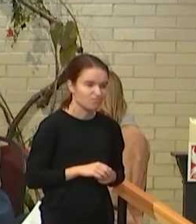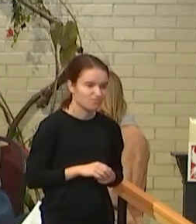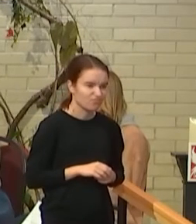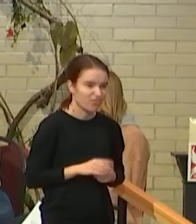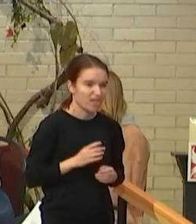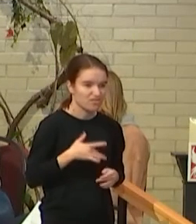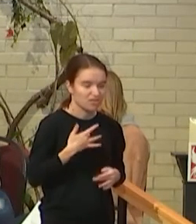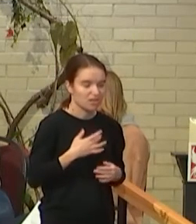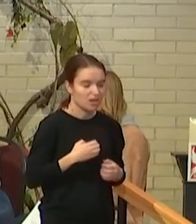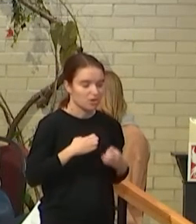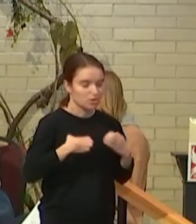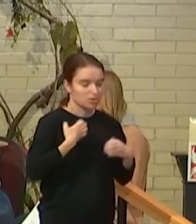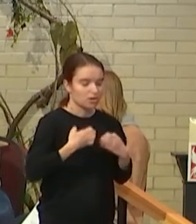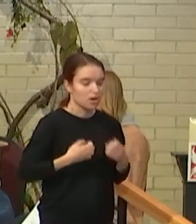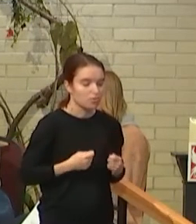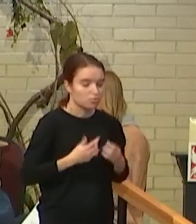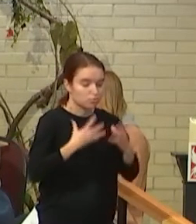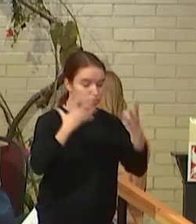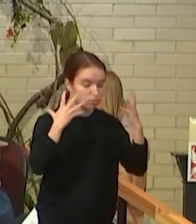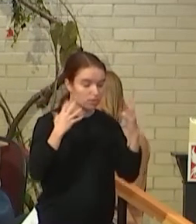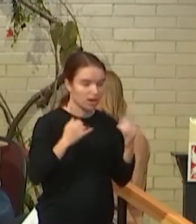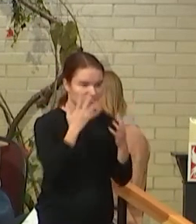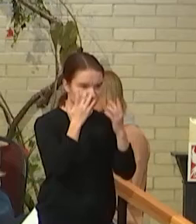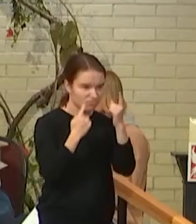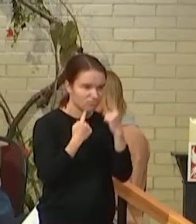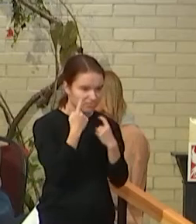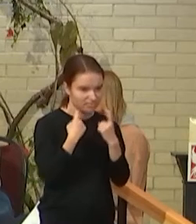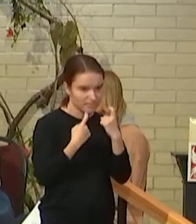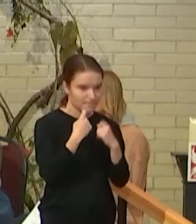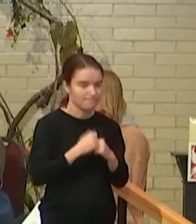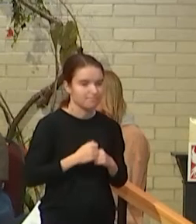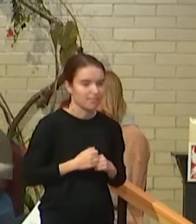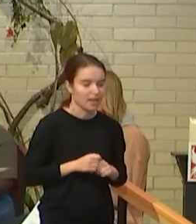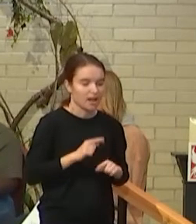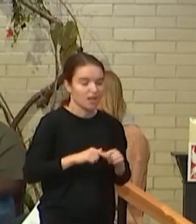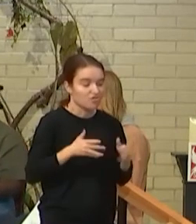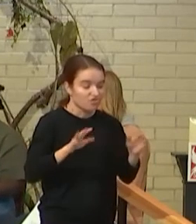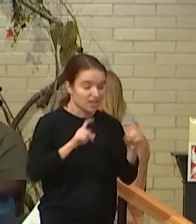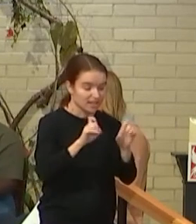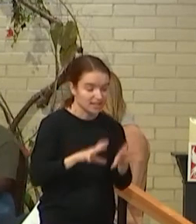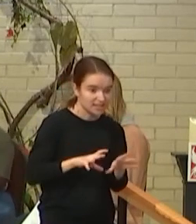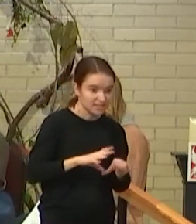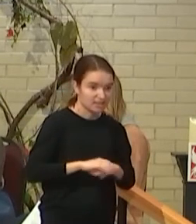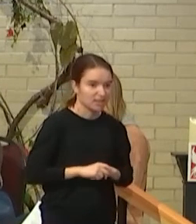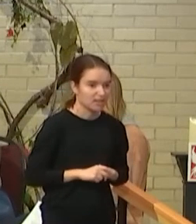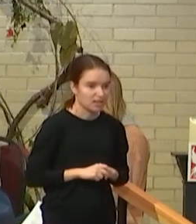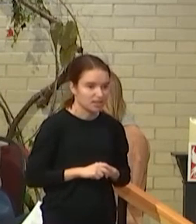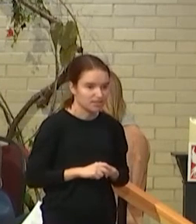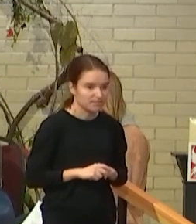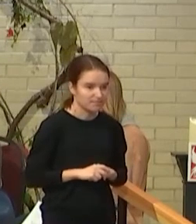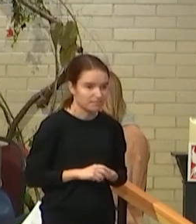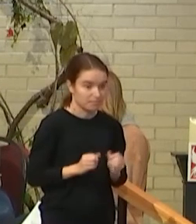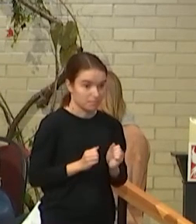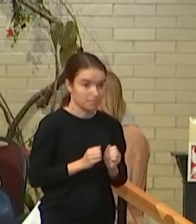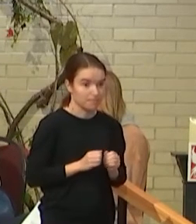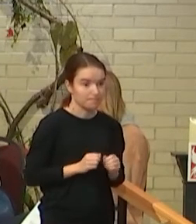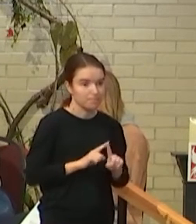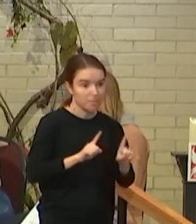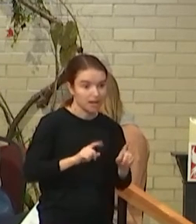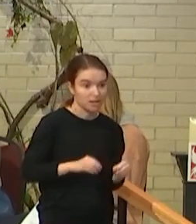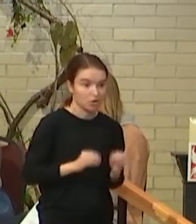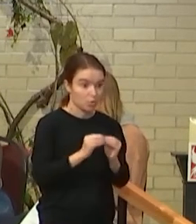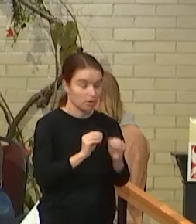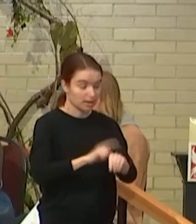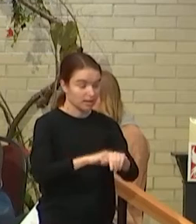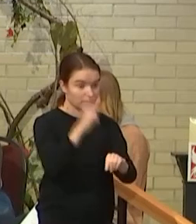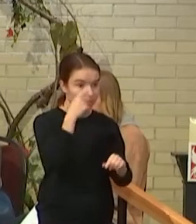massive emotions, sometimes crying, and so I can't finish this test, but with time on test, I'm able to cope